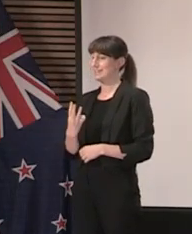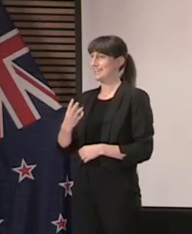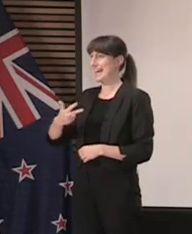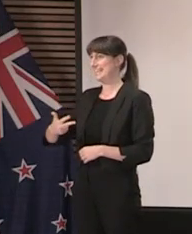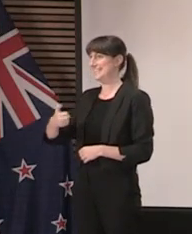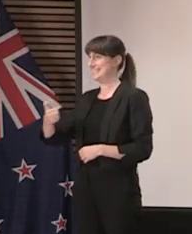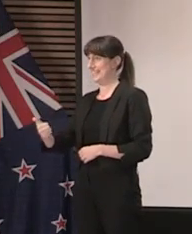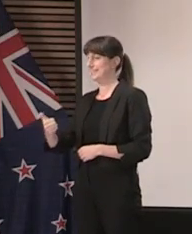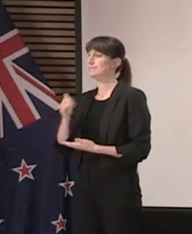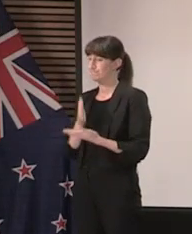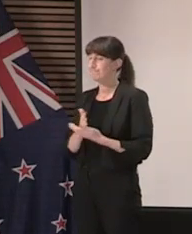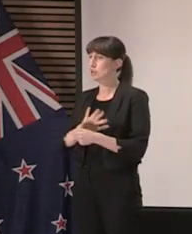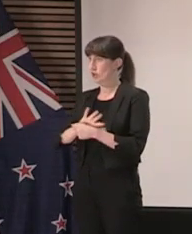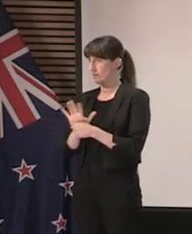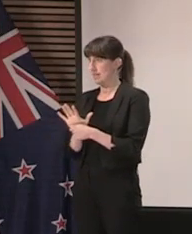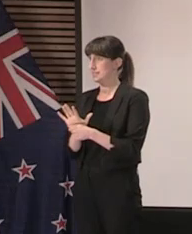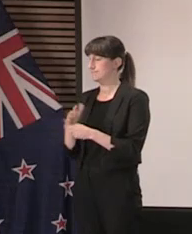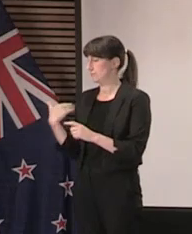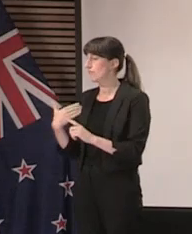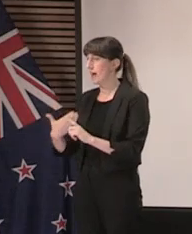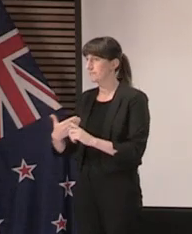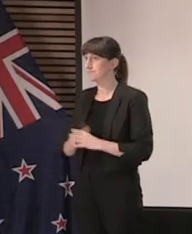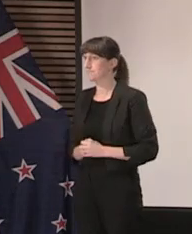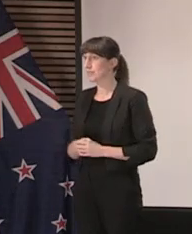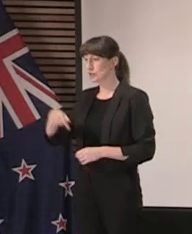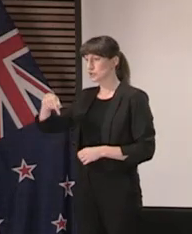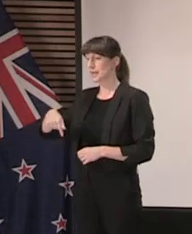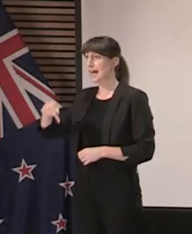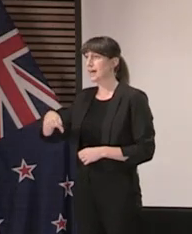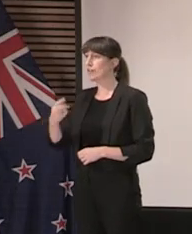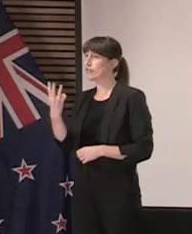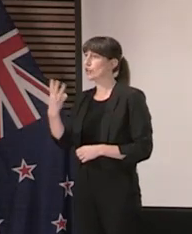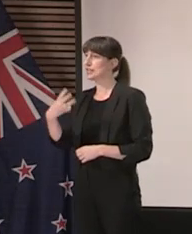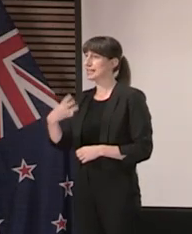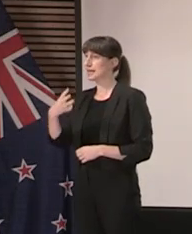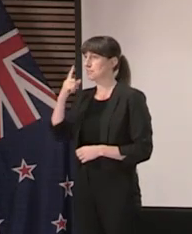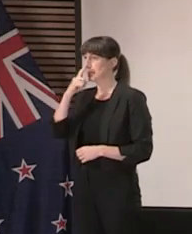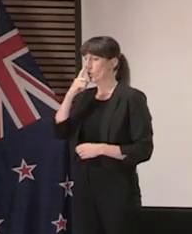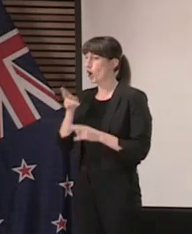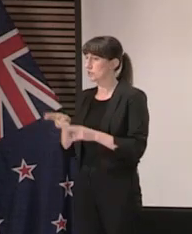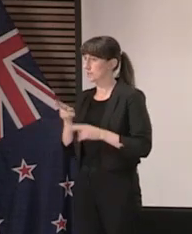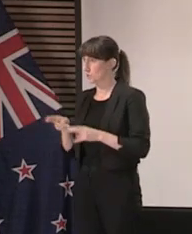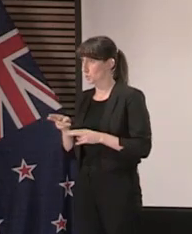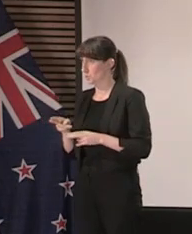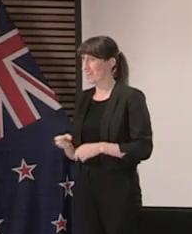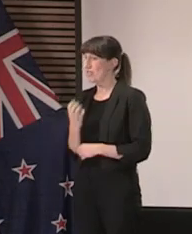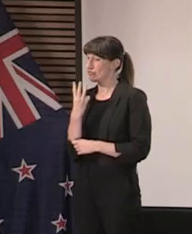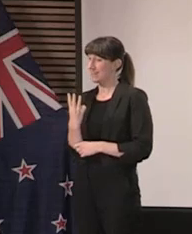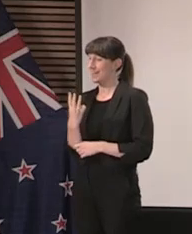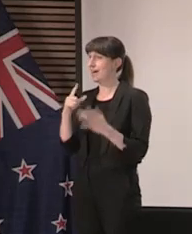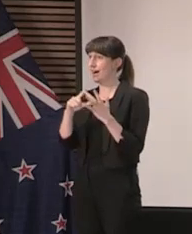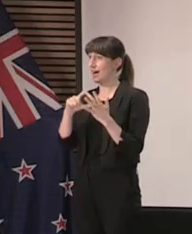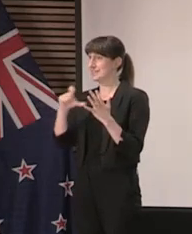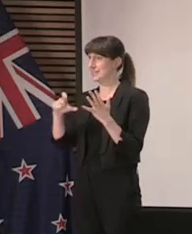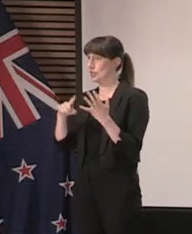1,386. Today there are 13 people in hospital, and this includes 3 in ICU, 1 each in Middlemore,